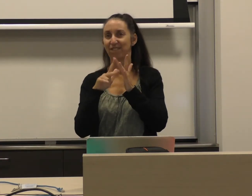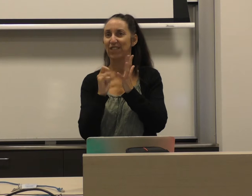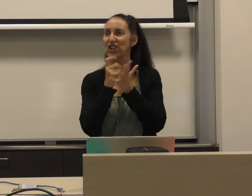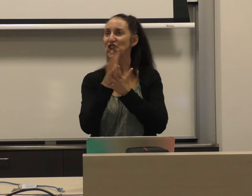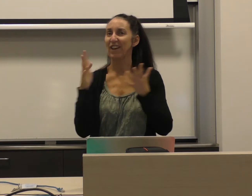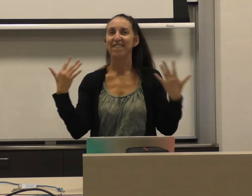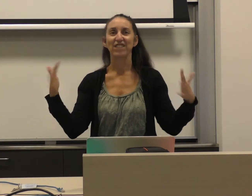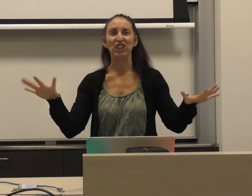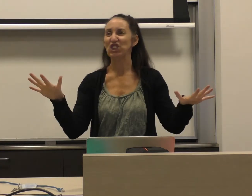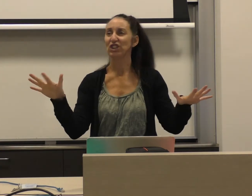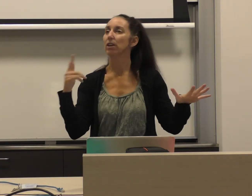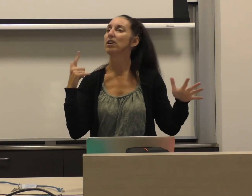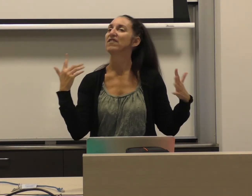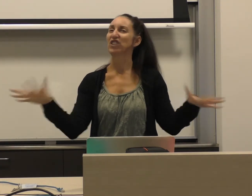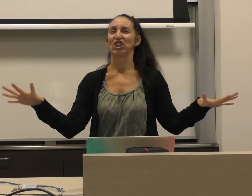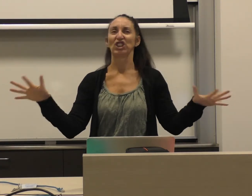more akin to fish.